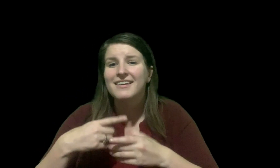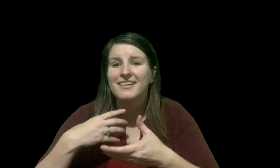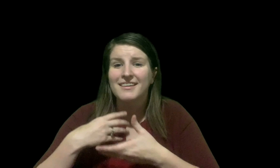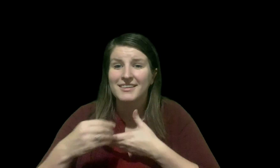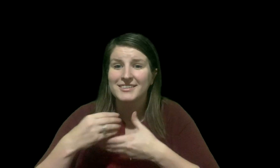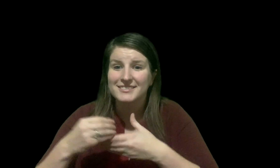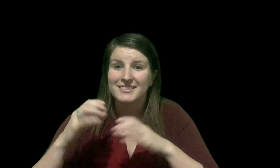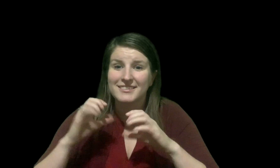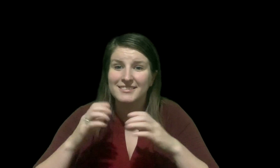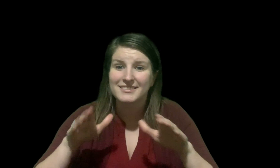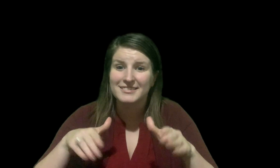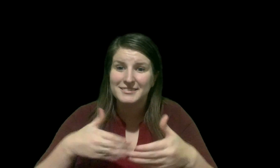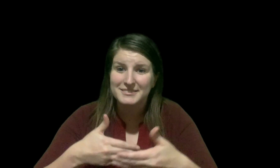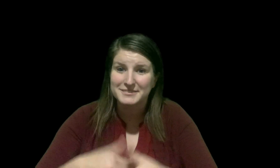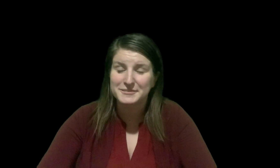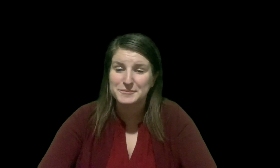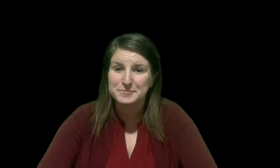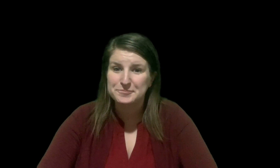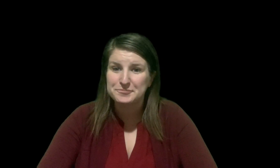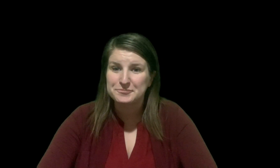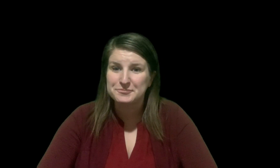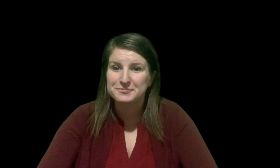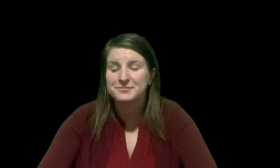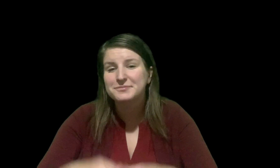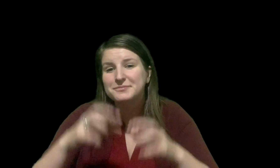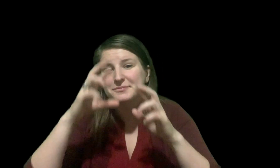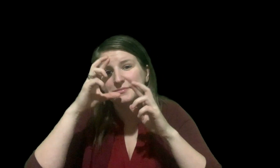both in and out of the classroom.